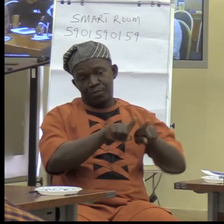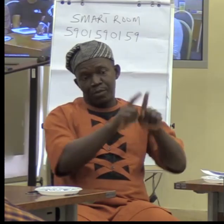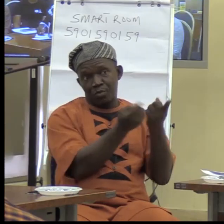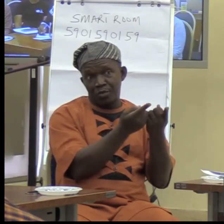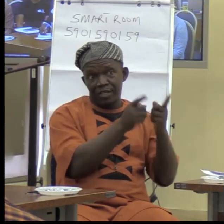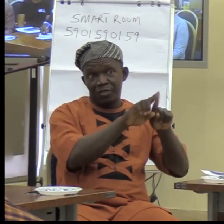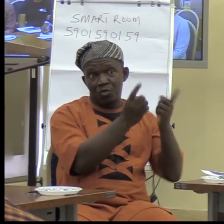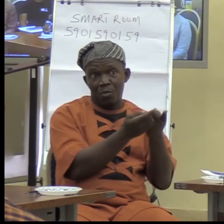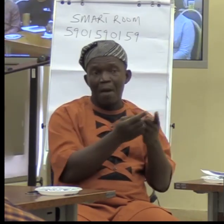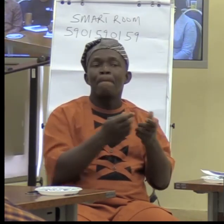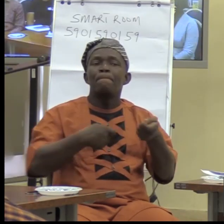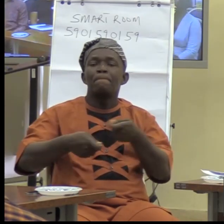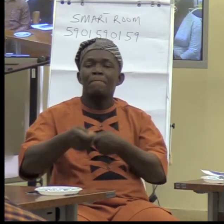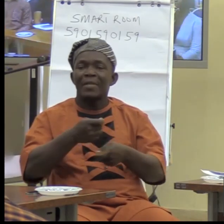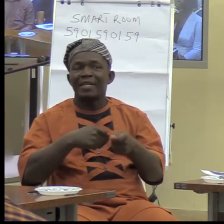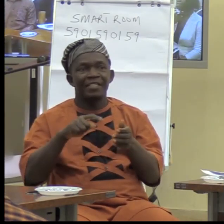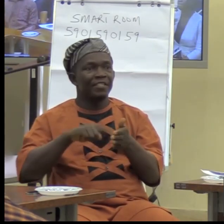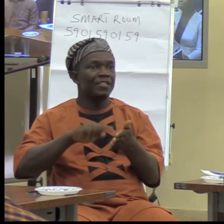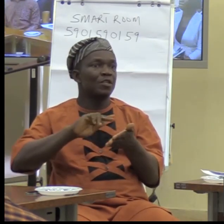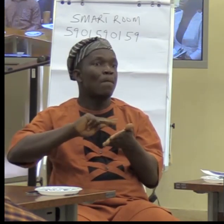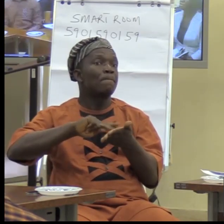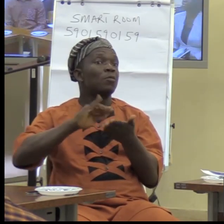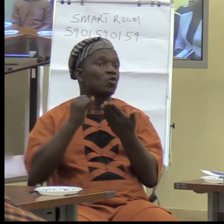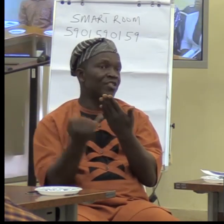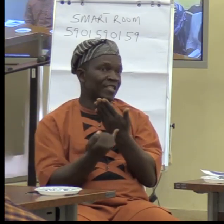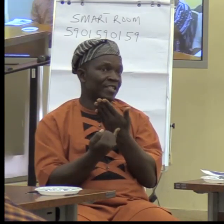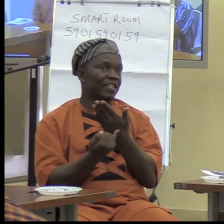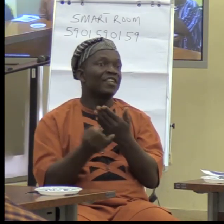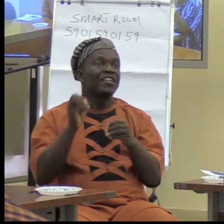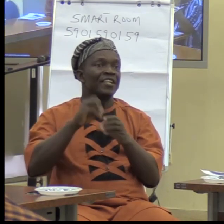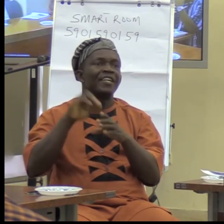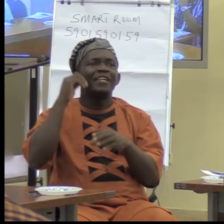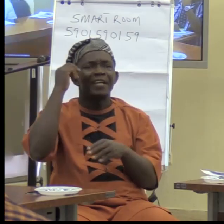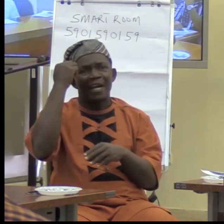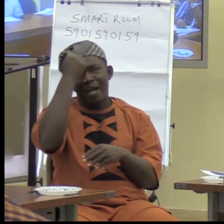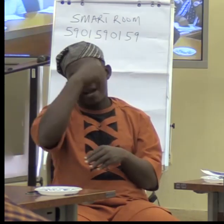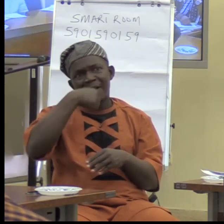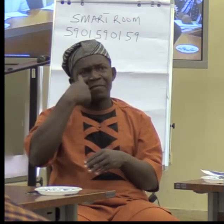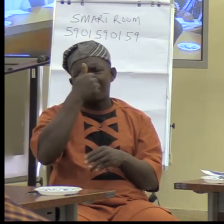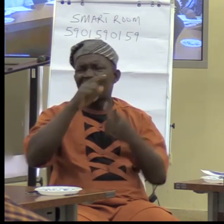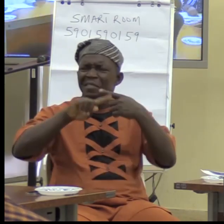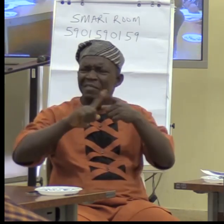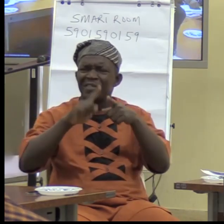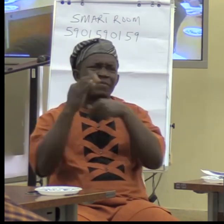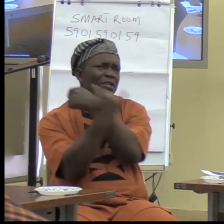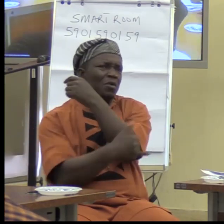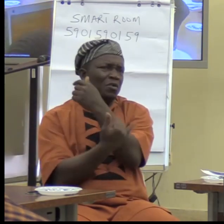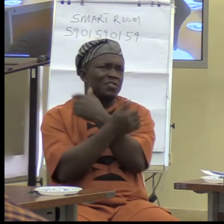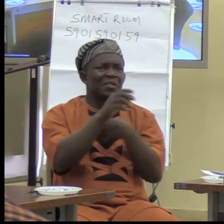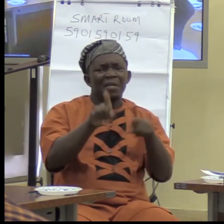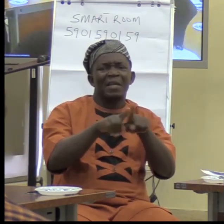from all over Africa participating. We had projects in Ethiopia, Kenya, South Africa,